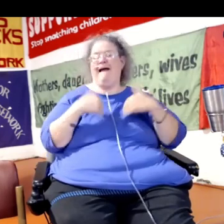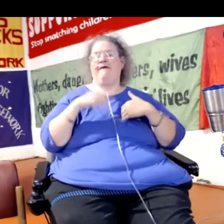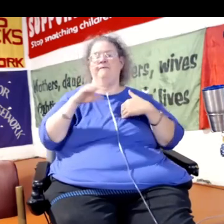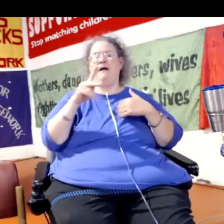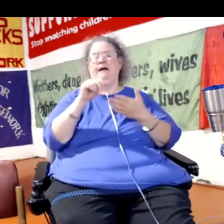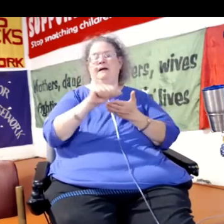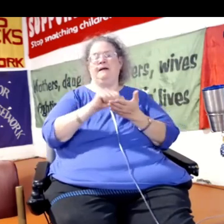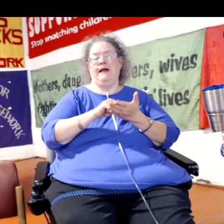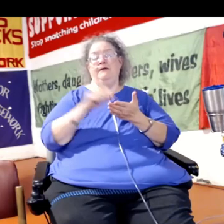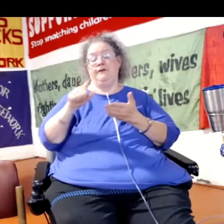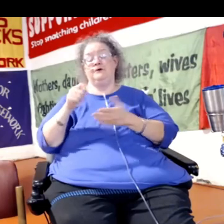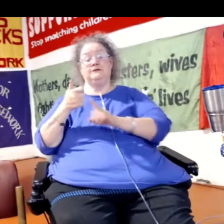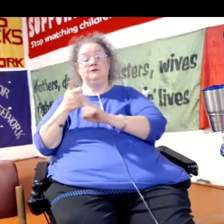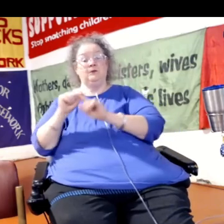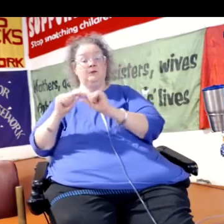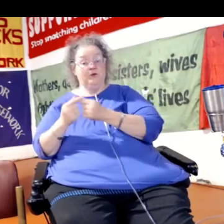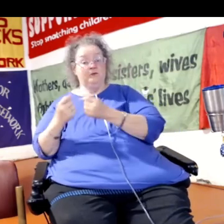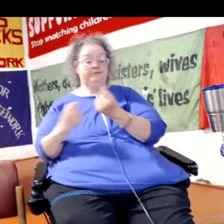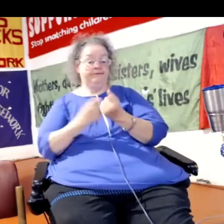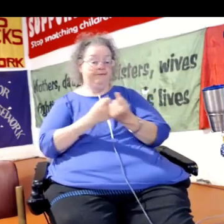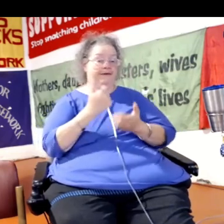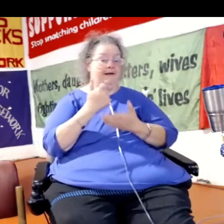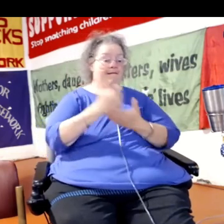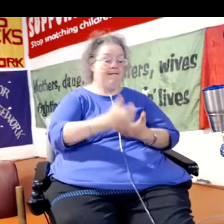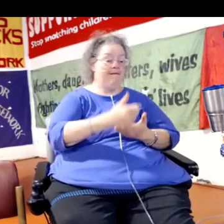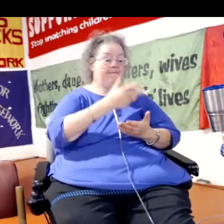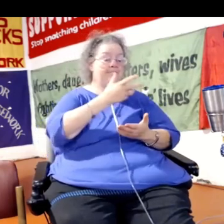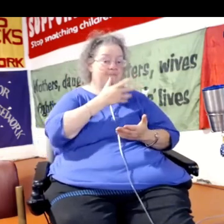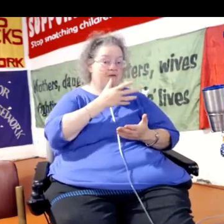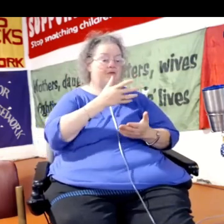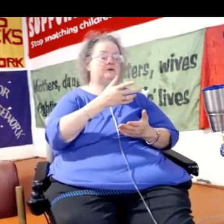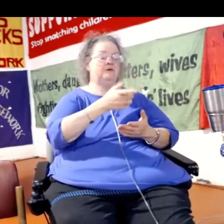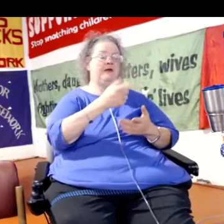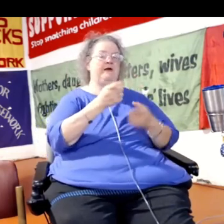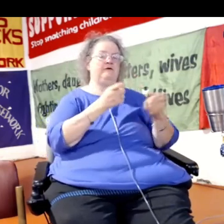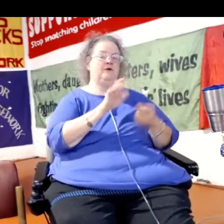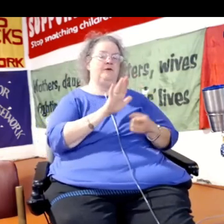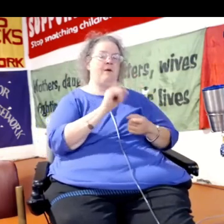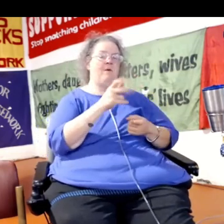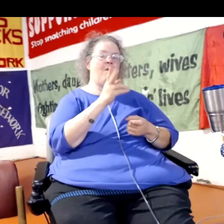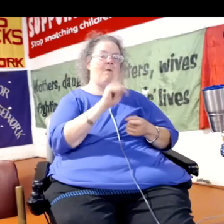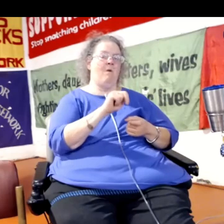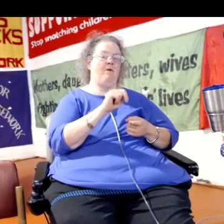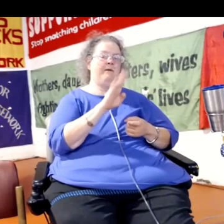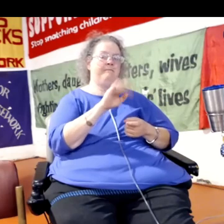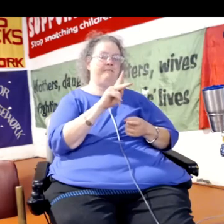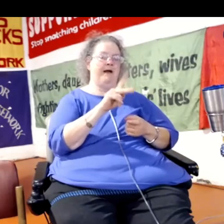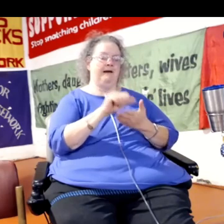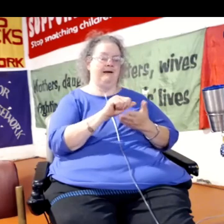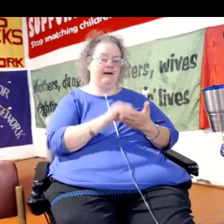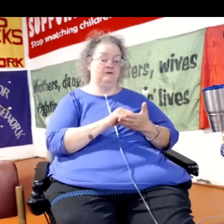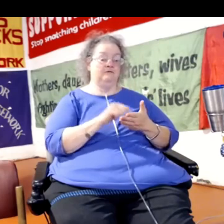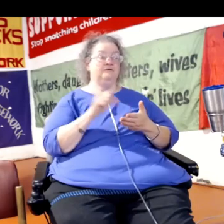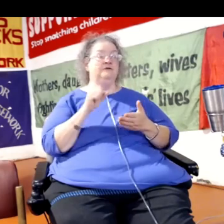Part of the financial independence, that women have control of their own bank accounts. and it's for children. Their children get it from when they